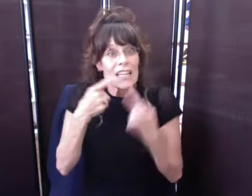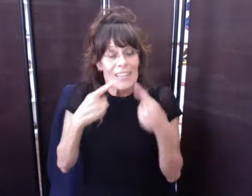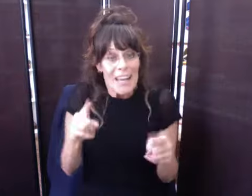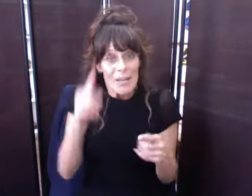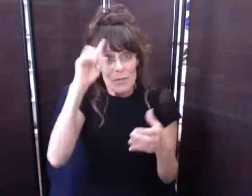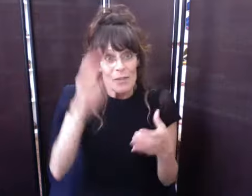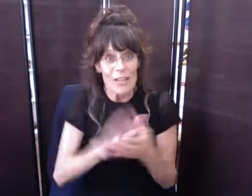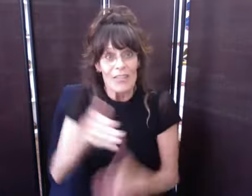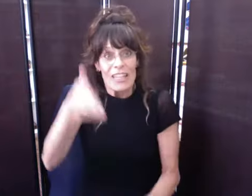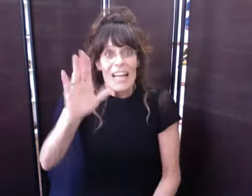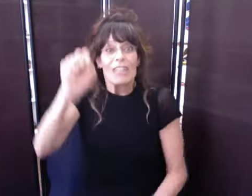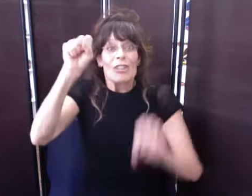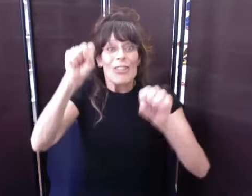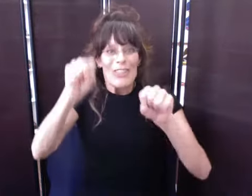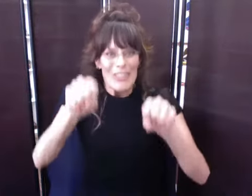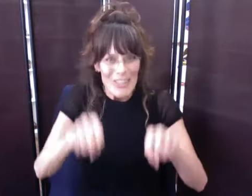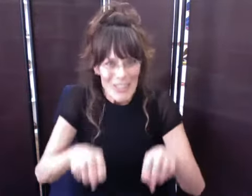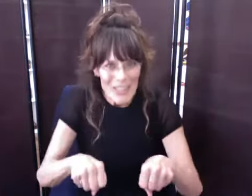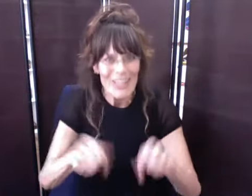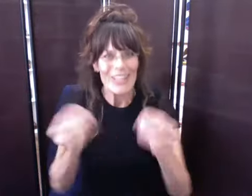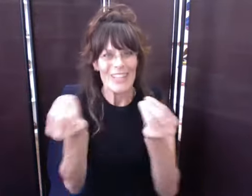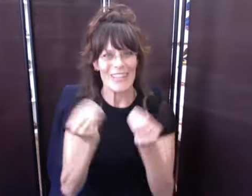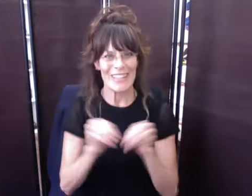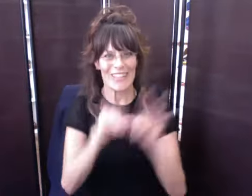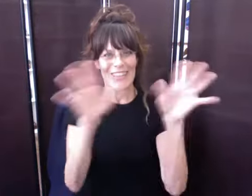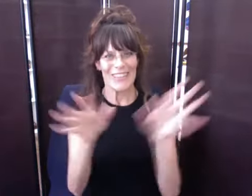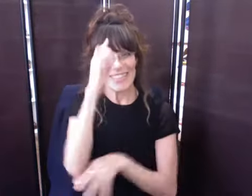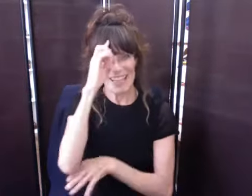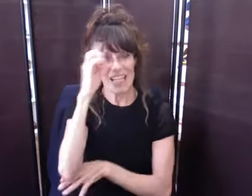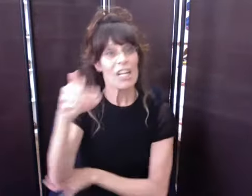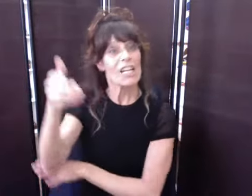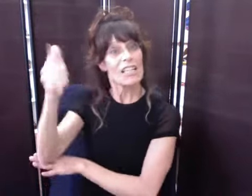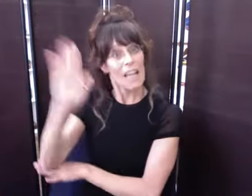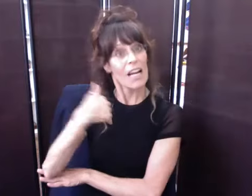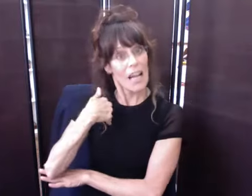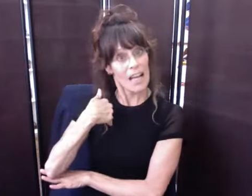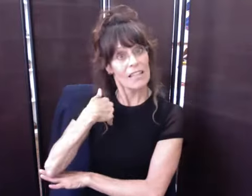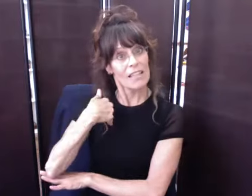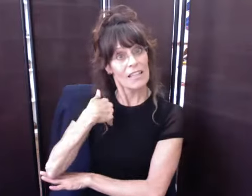God could restore me to sanity, that God actually has the capacity to help me.